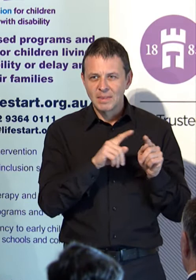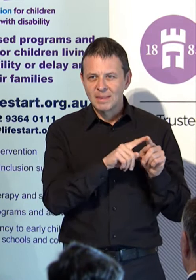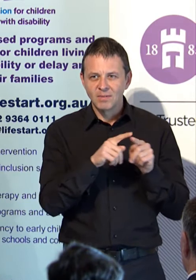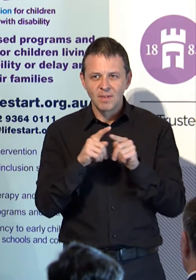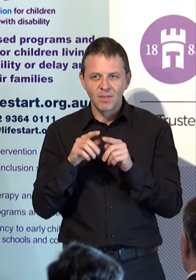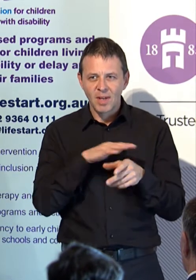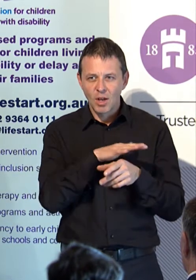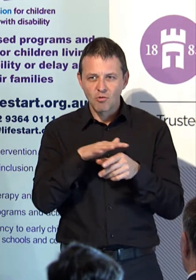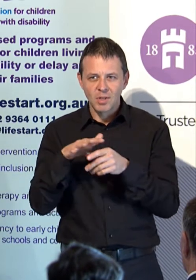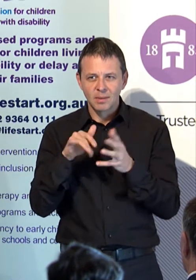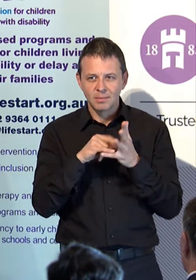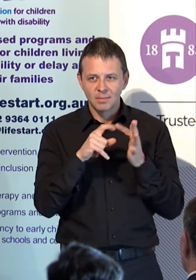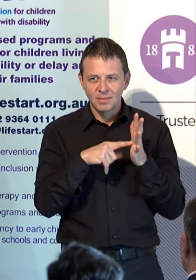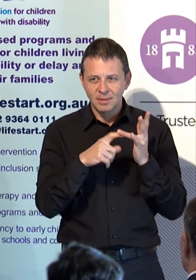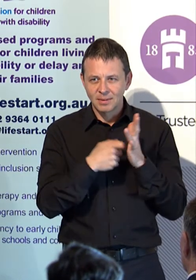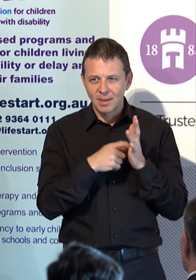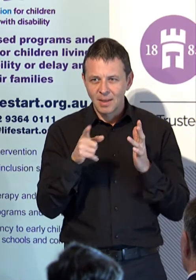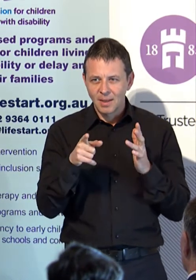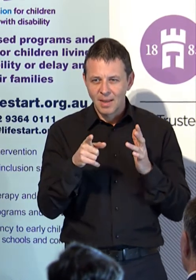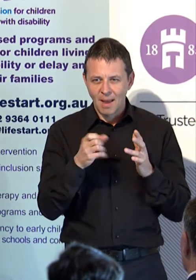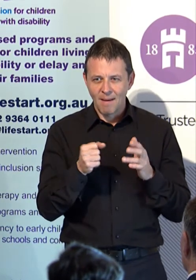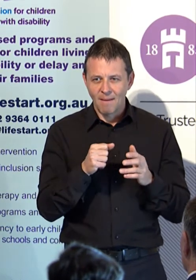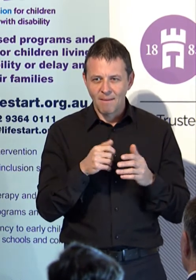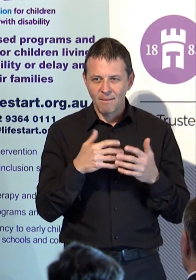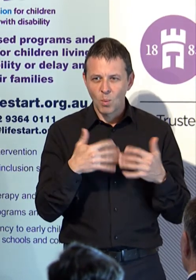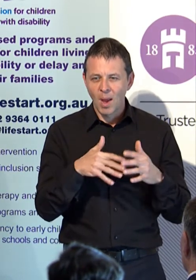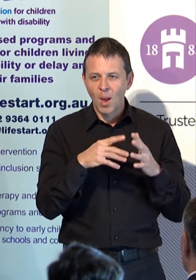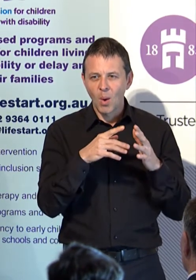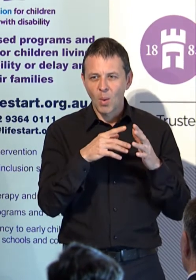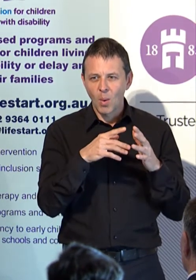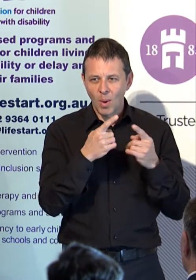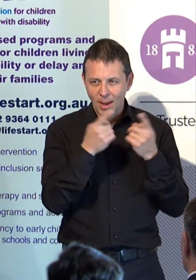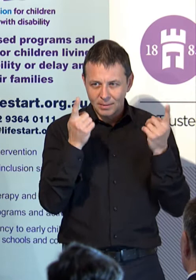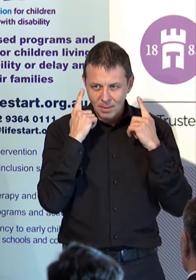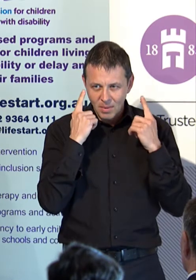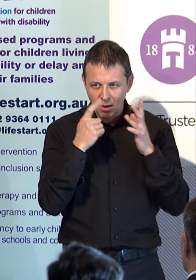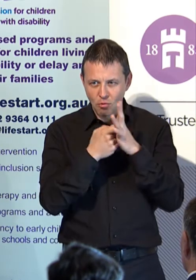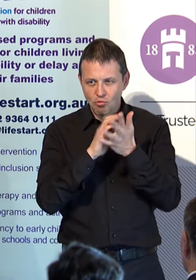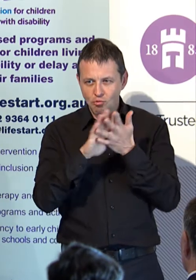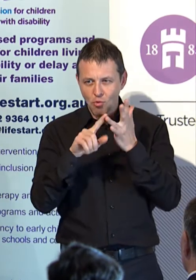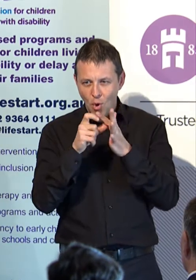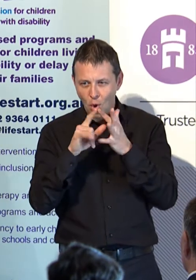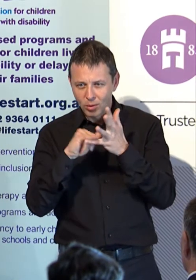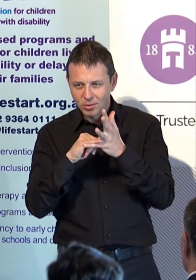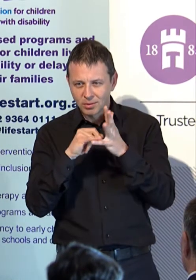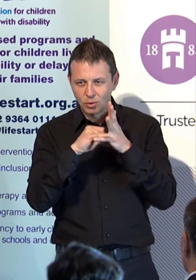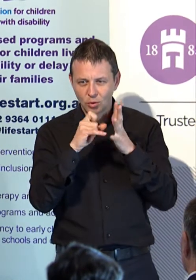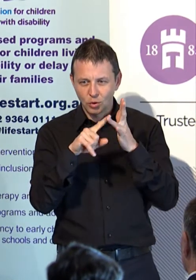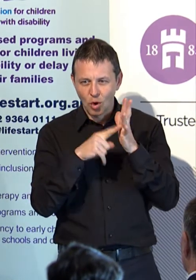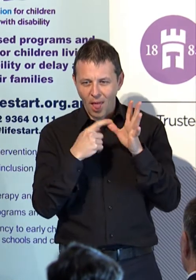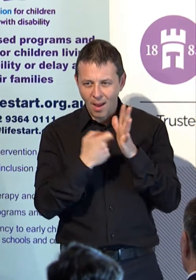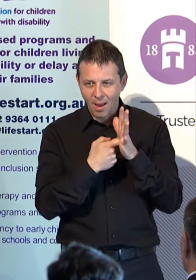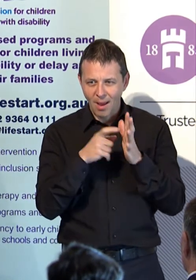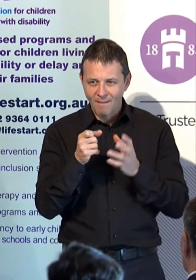sectors. Distinguished academic record, Rhodes Scholar, combining a rugby career at Sydney University in the